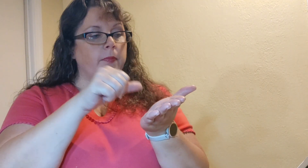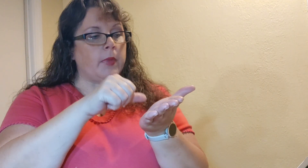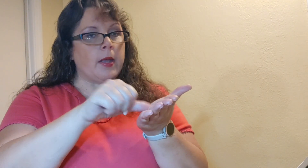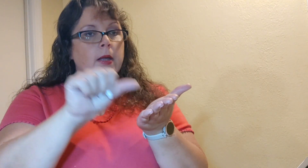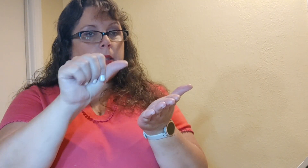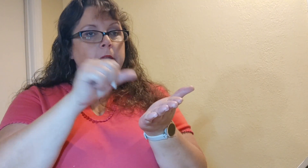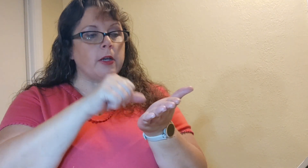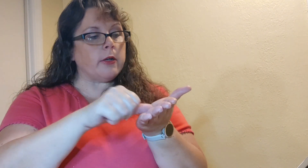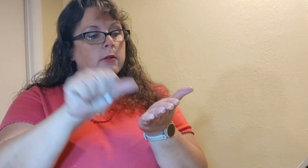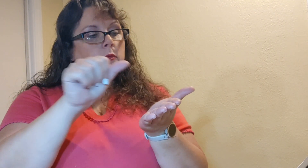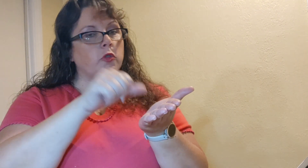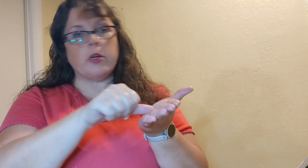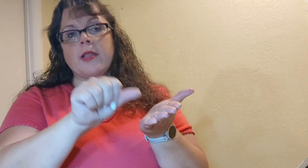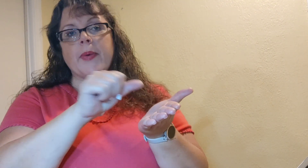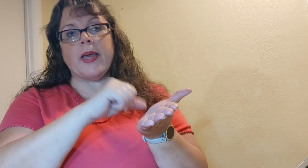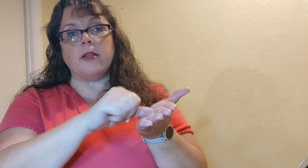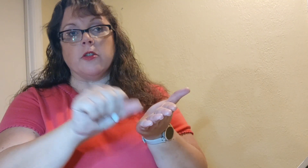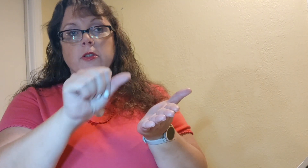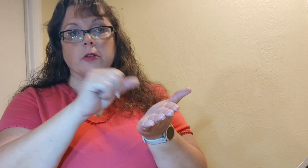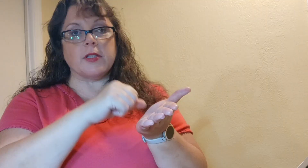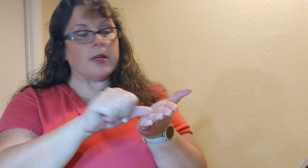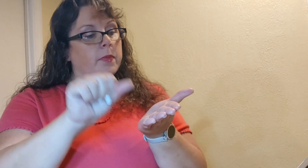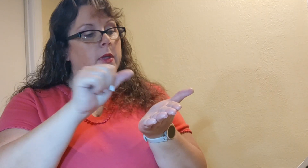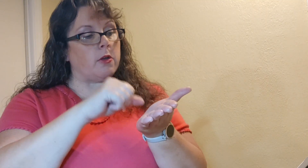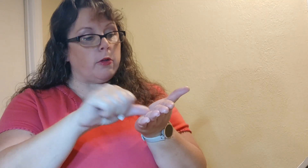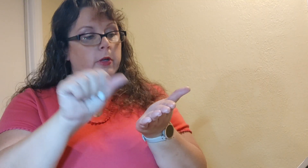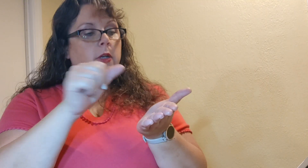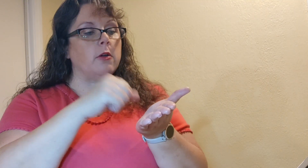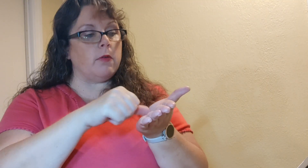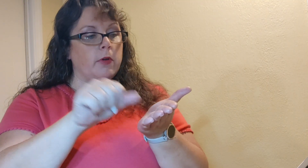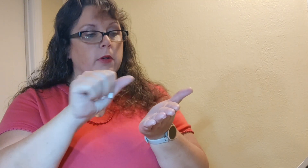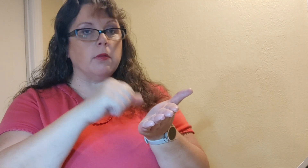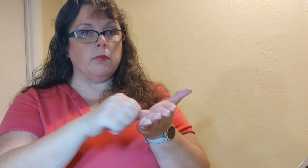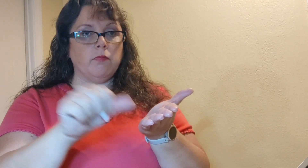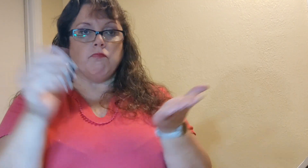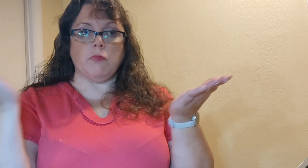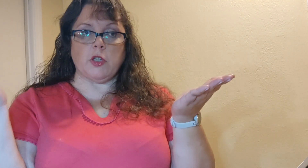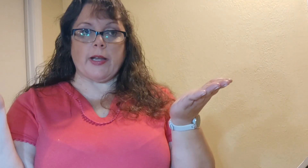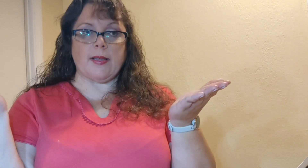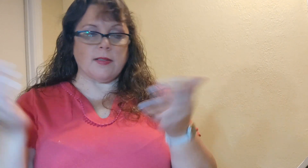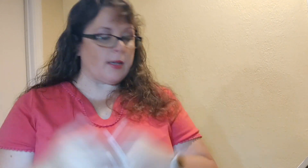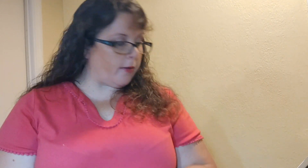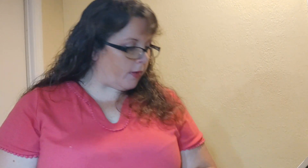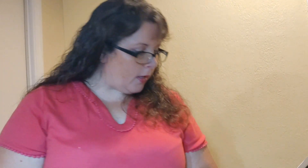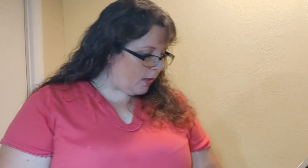thumb, like you're turning the pages or something. You're looking over, checking stuff.